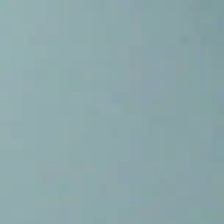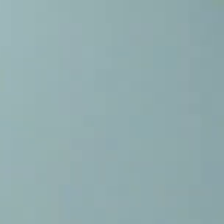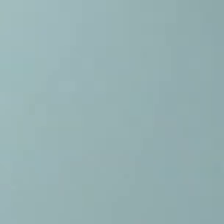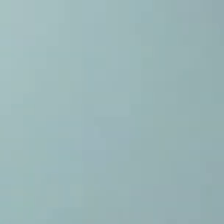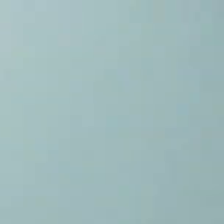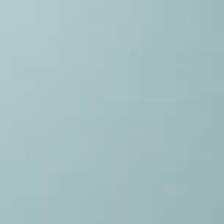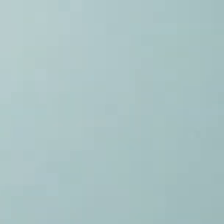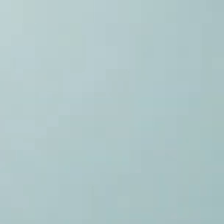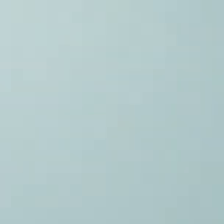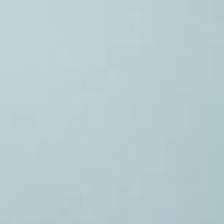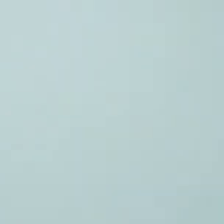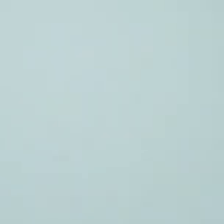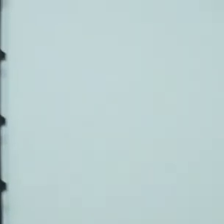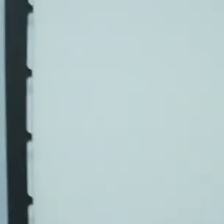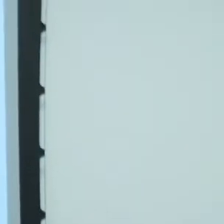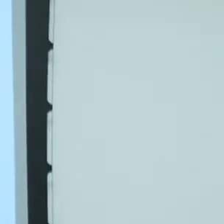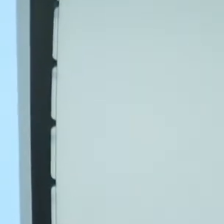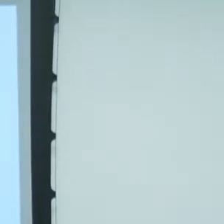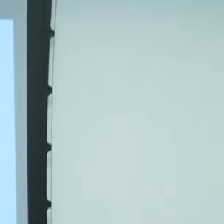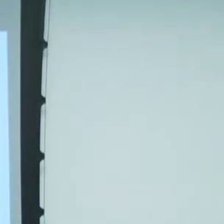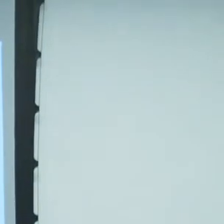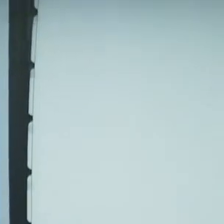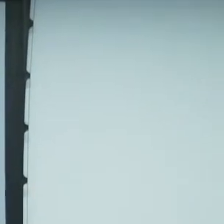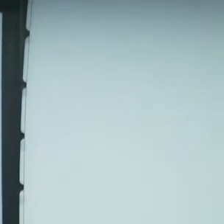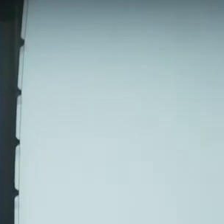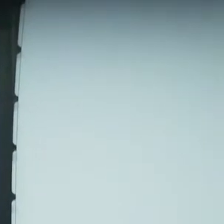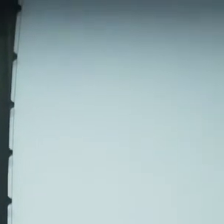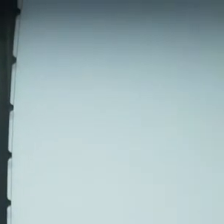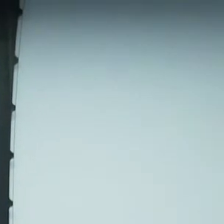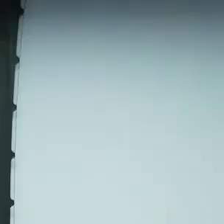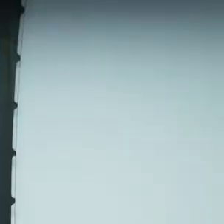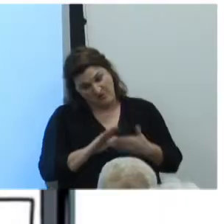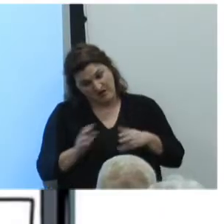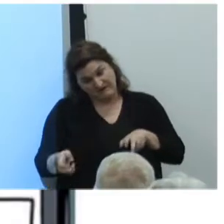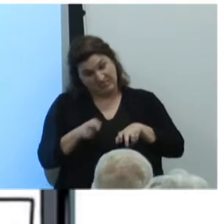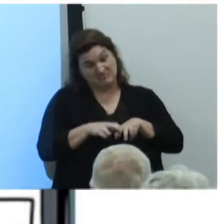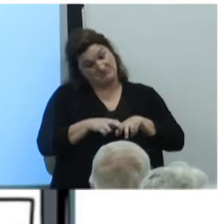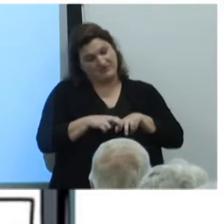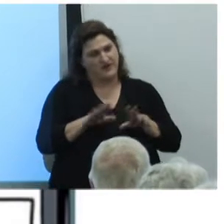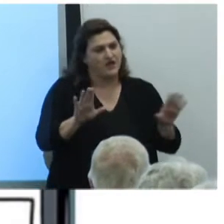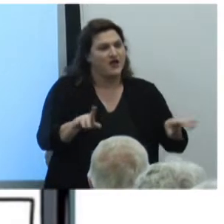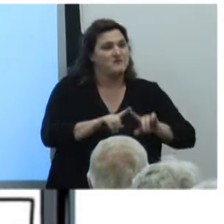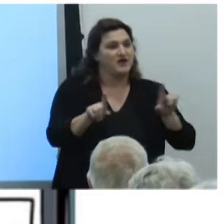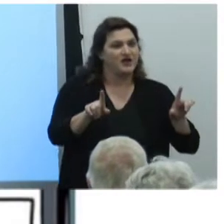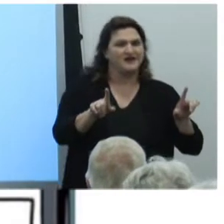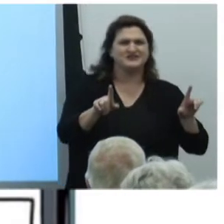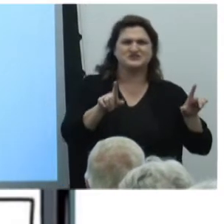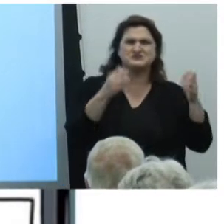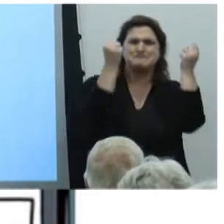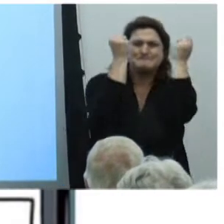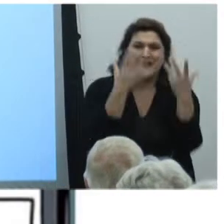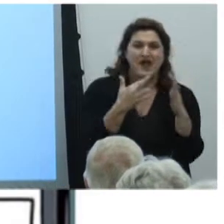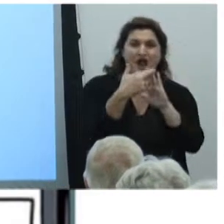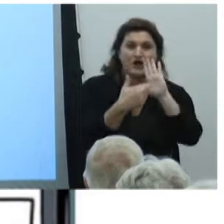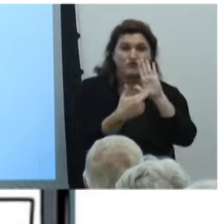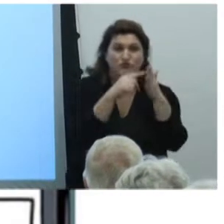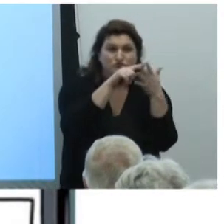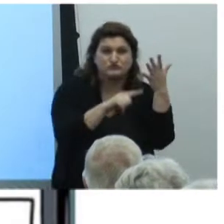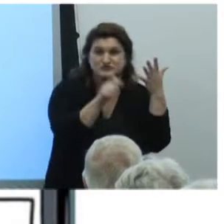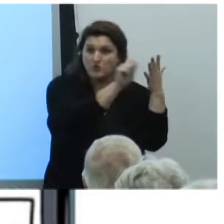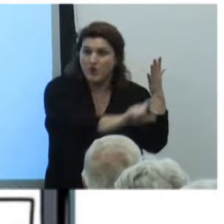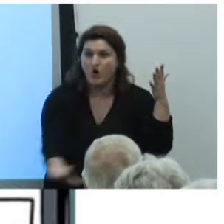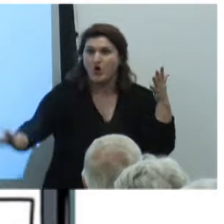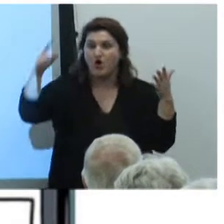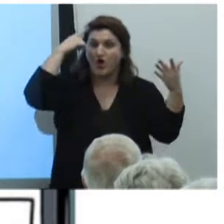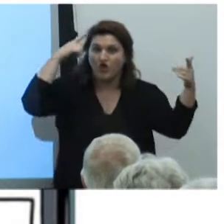happy. But the point is, there are all sorts of rules that are just kind of generally agreed,